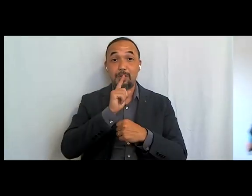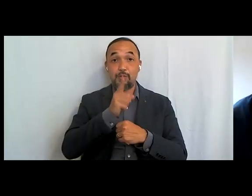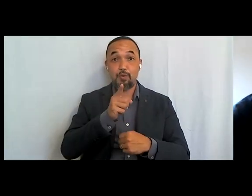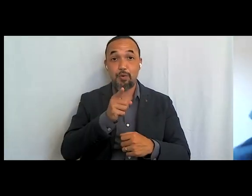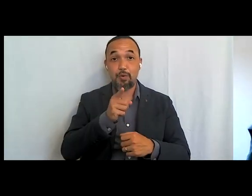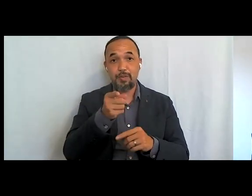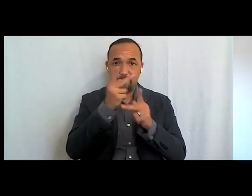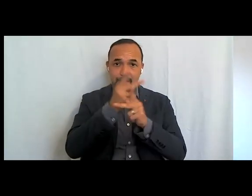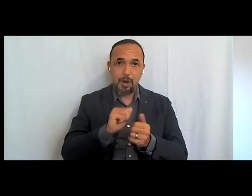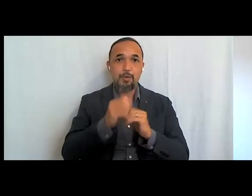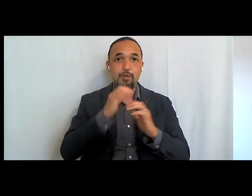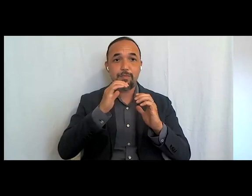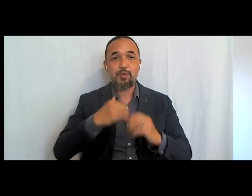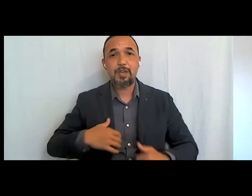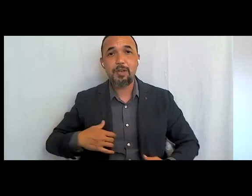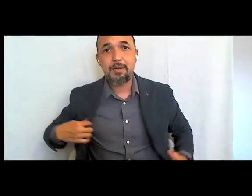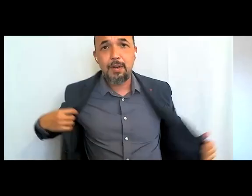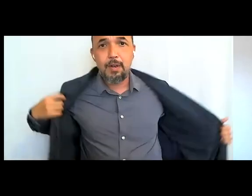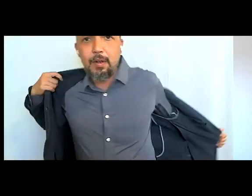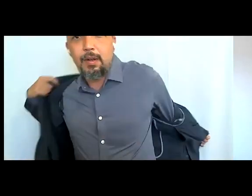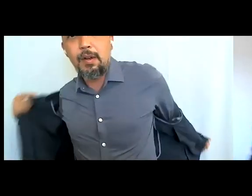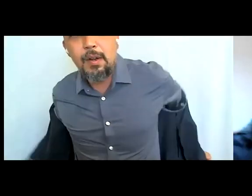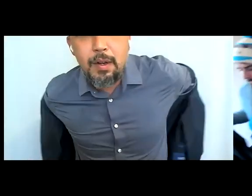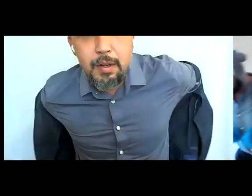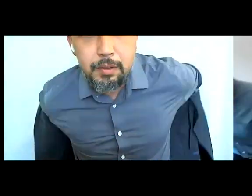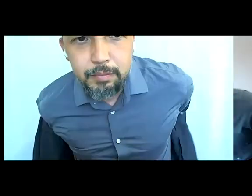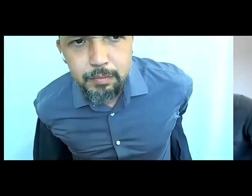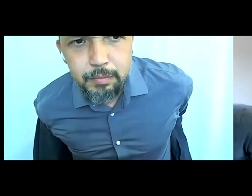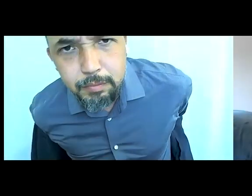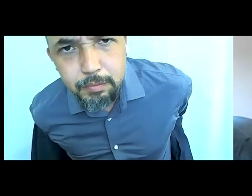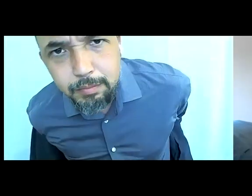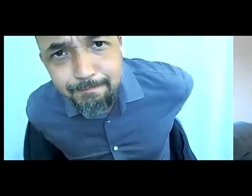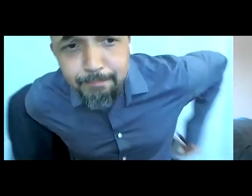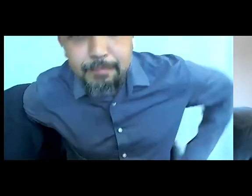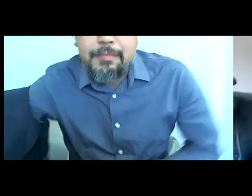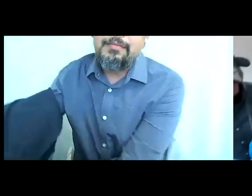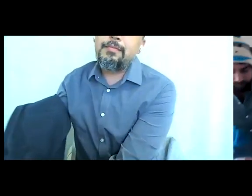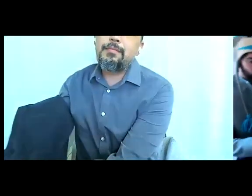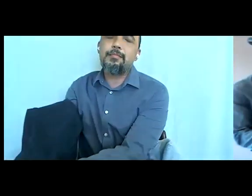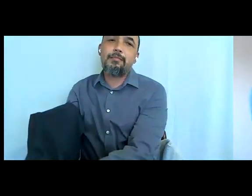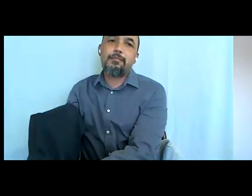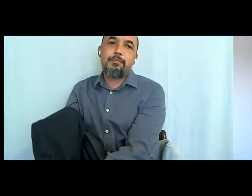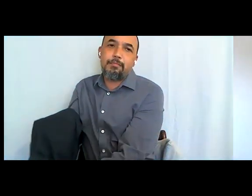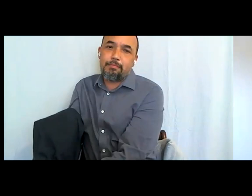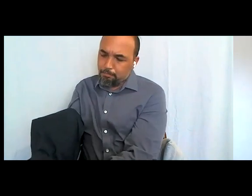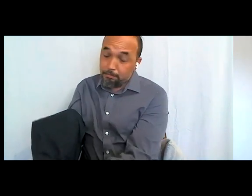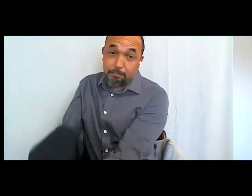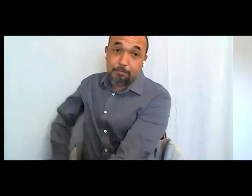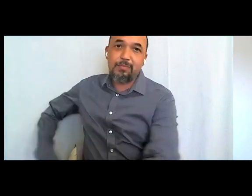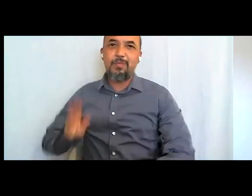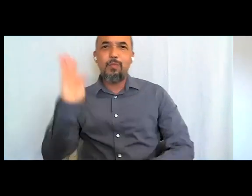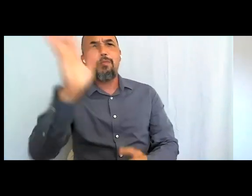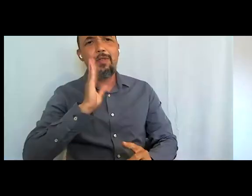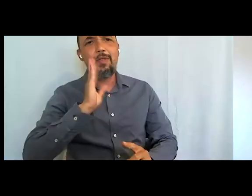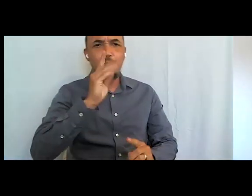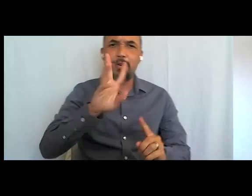way to communicate. And we'll go over some places and platforms that help you do that. Okay. So how do you